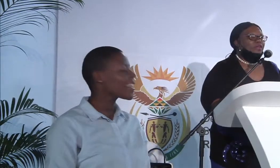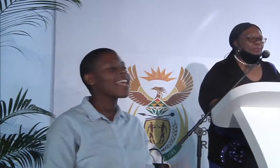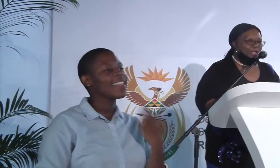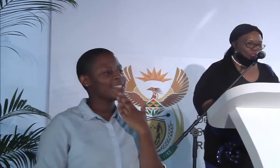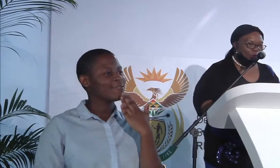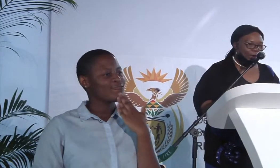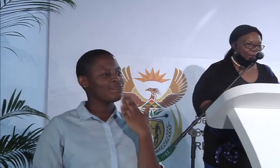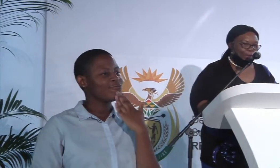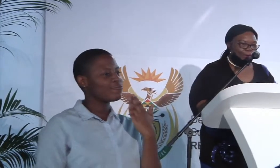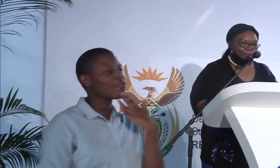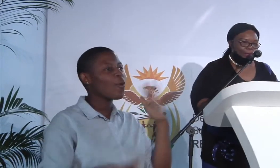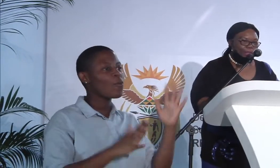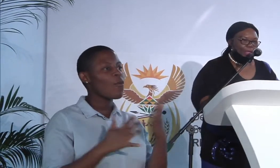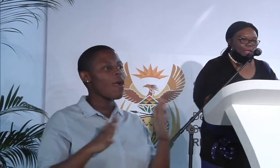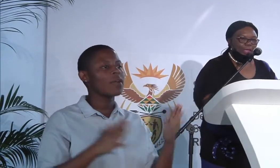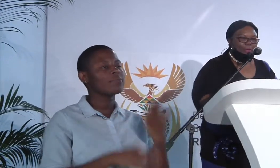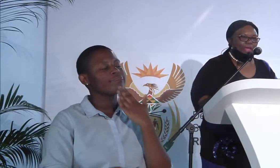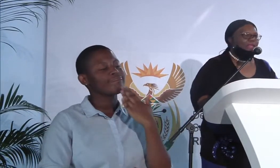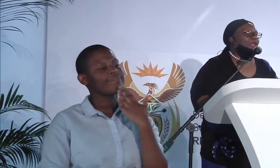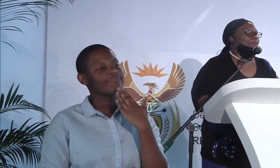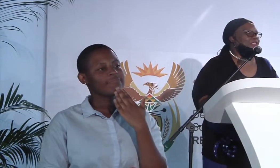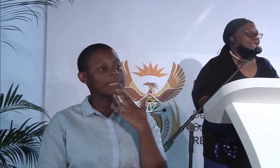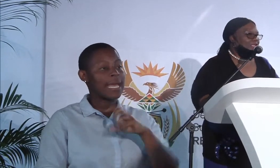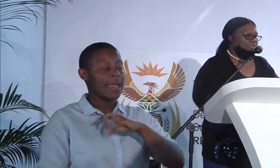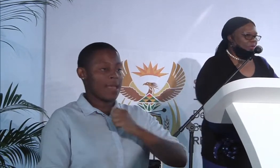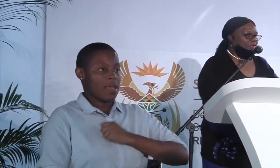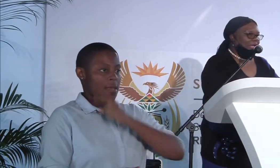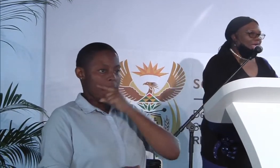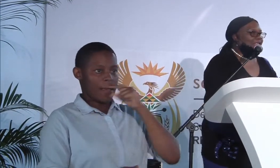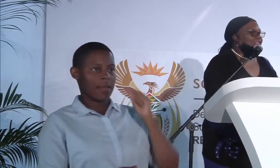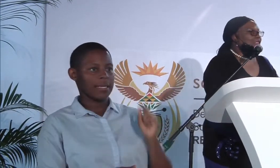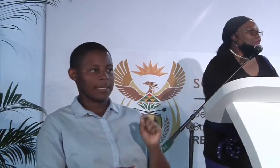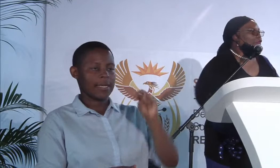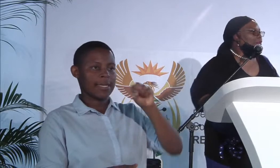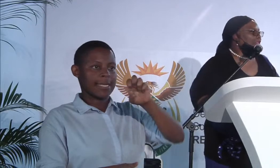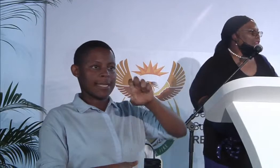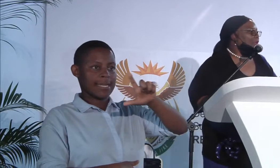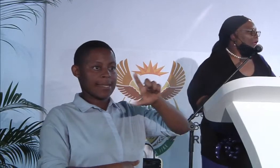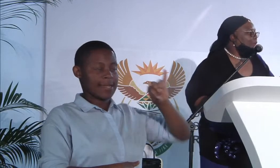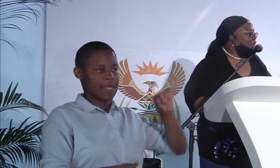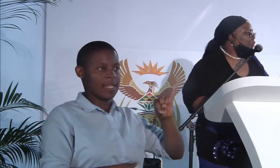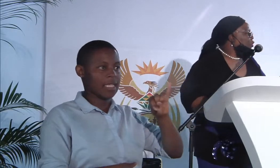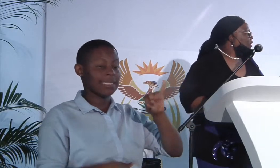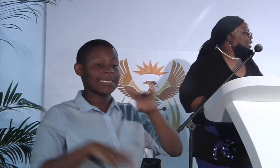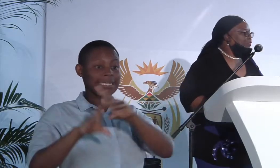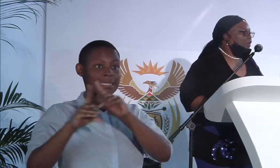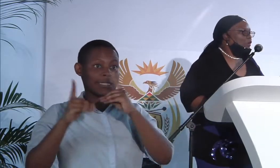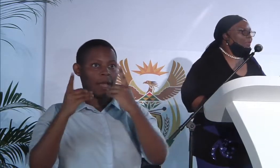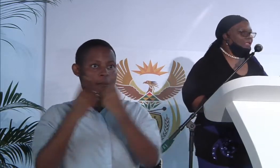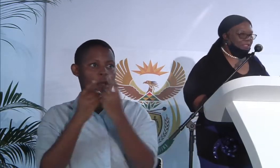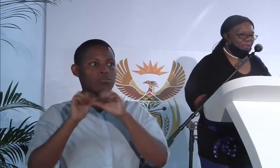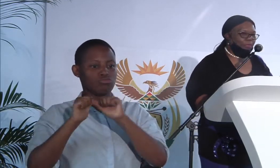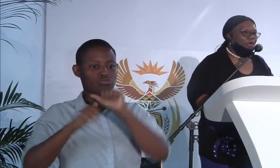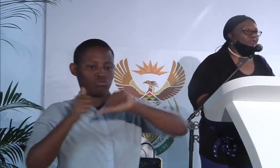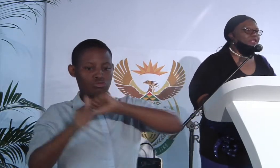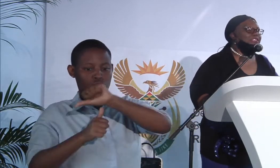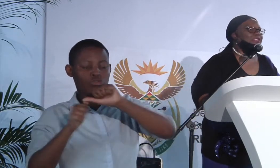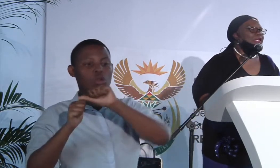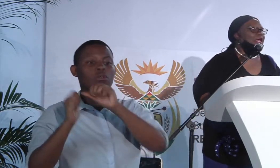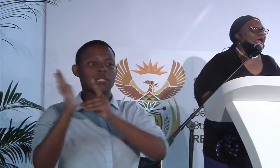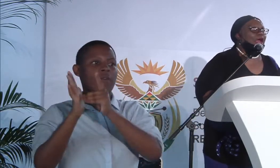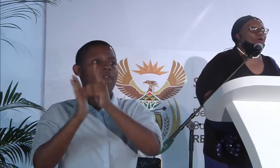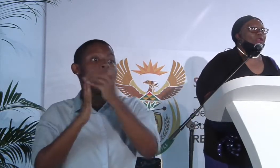Thank you very much, choir. My name is Nelisiwe Vilakazi from the Department of Social Development in the